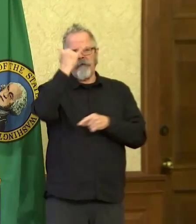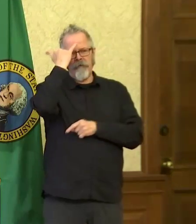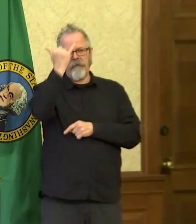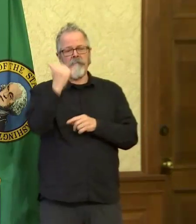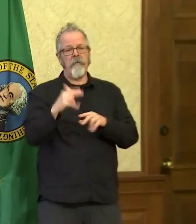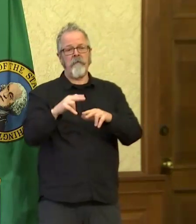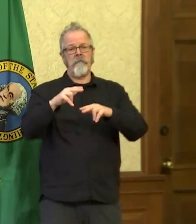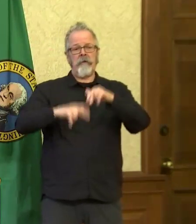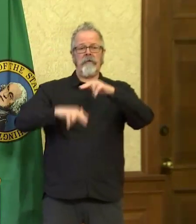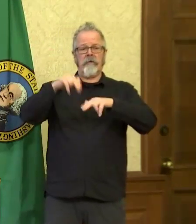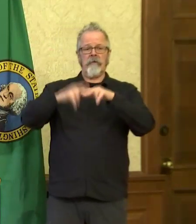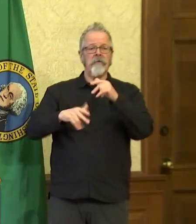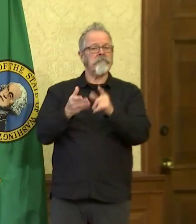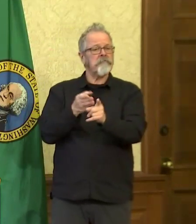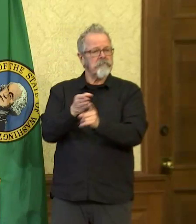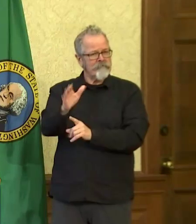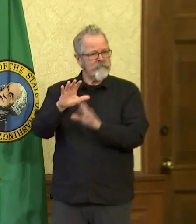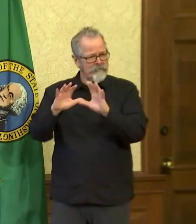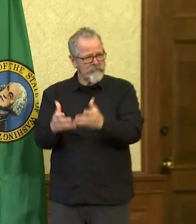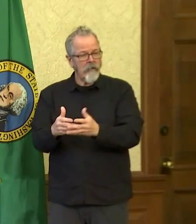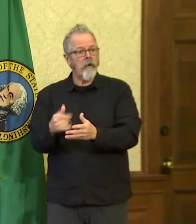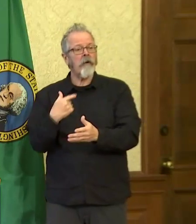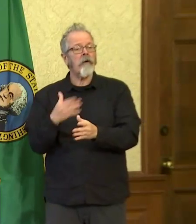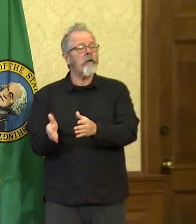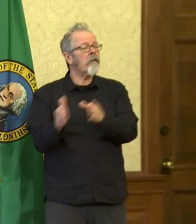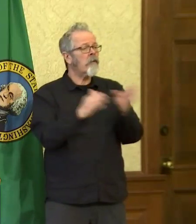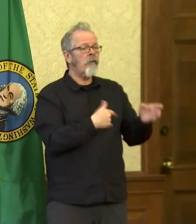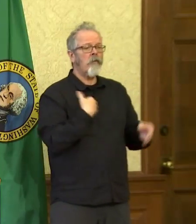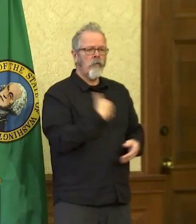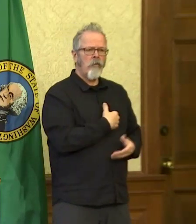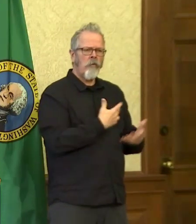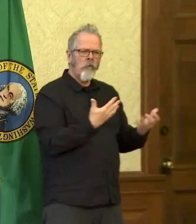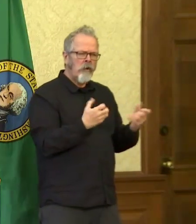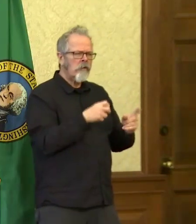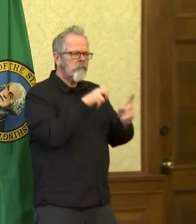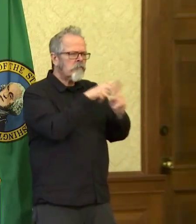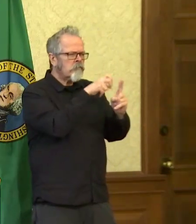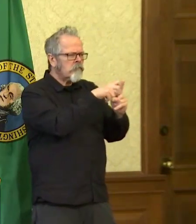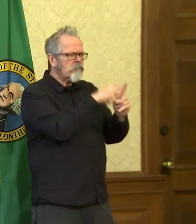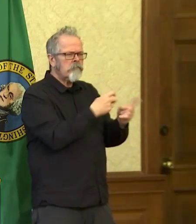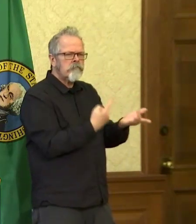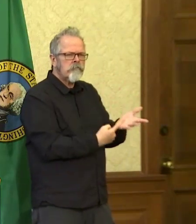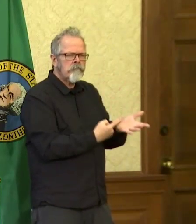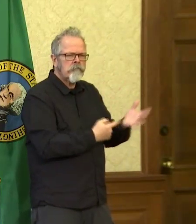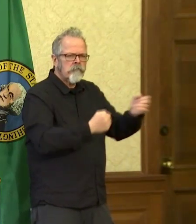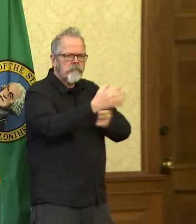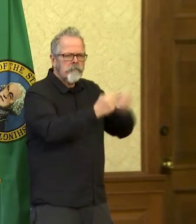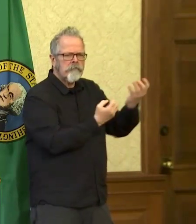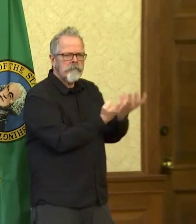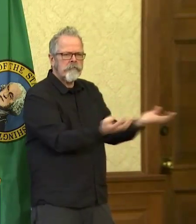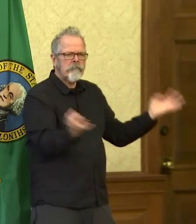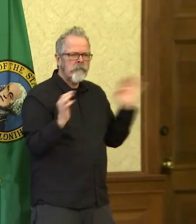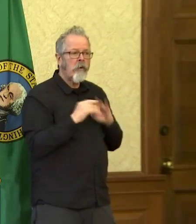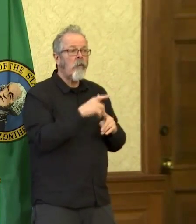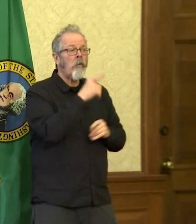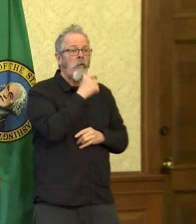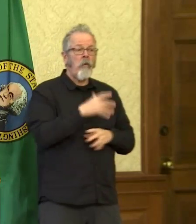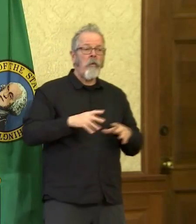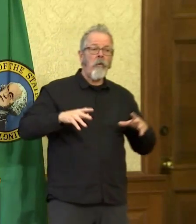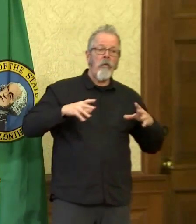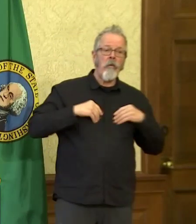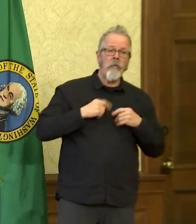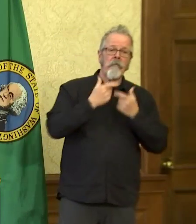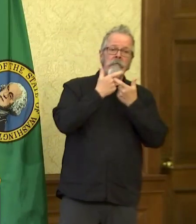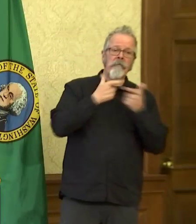who do the work and those who are orchardists and the like. I had discussions last week with 2 orchard companies in Yakima and a variety